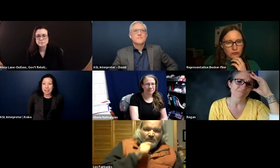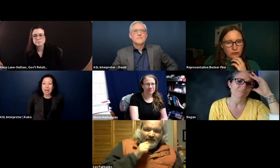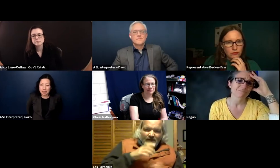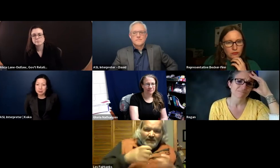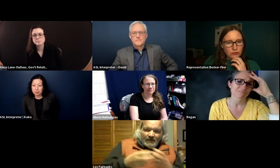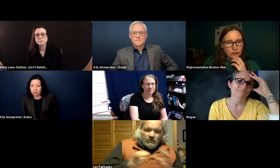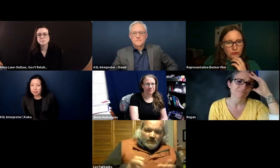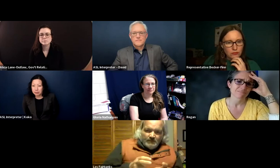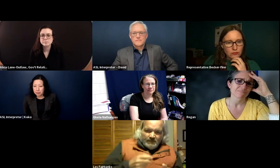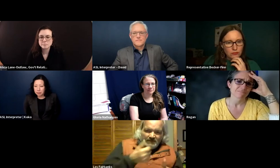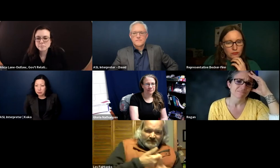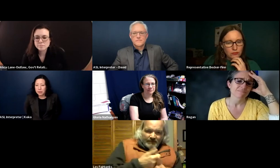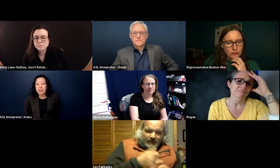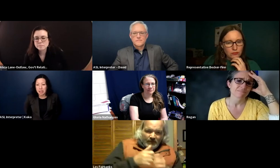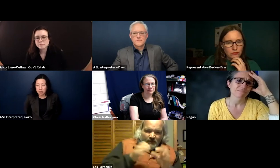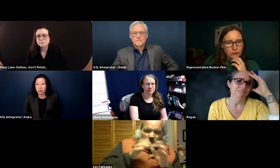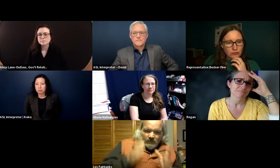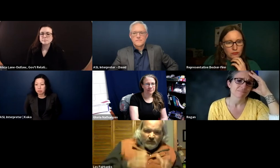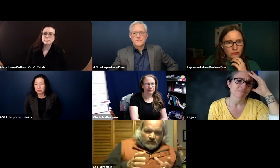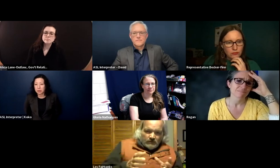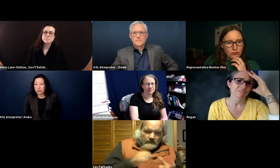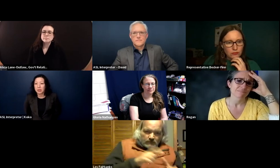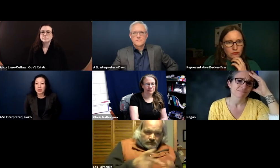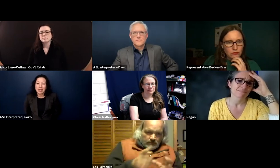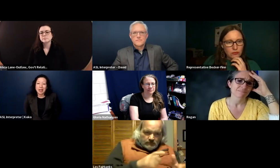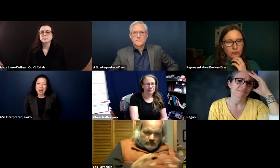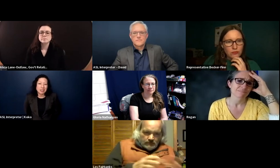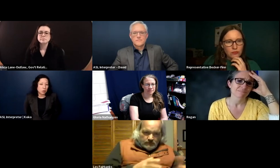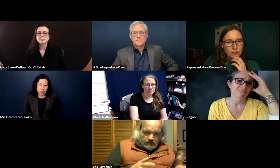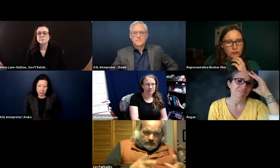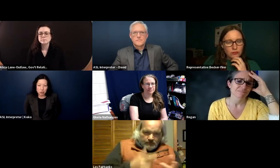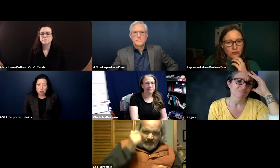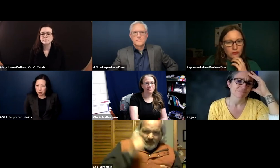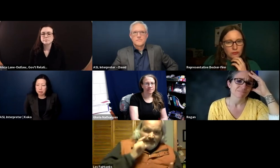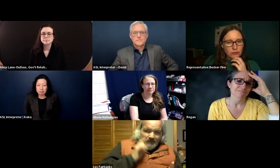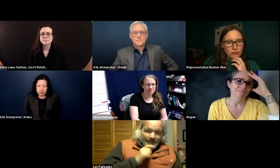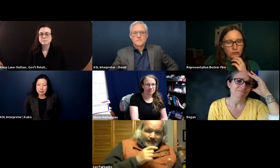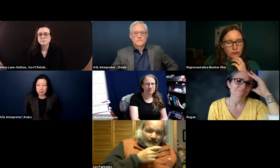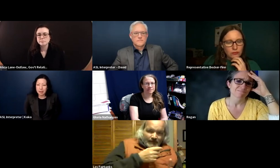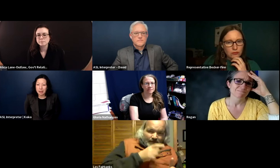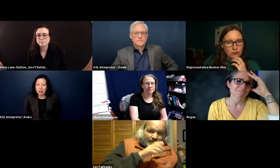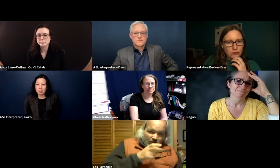about CDIs in the classroom as a working interpreter